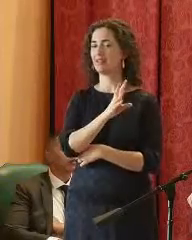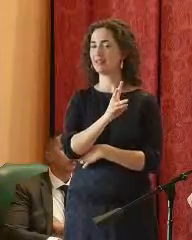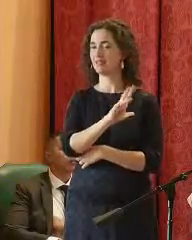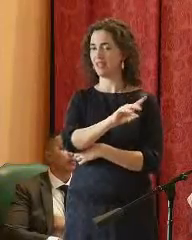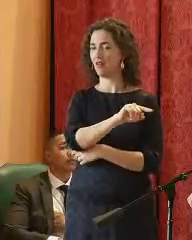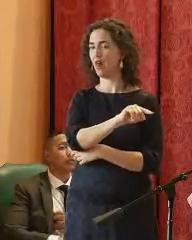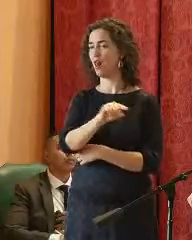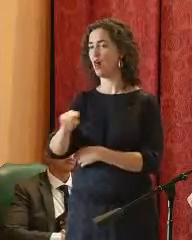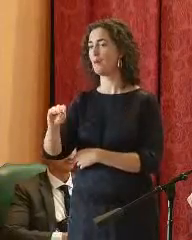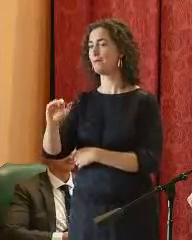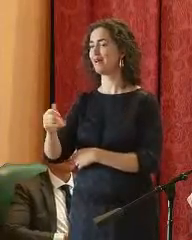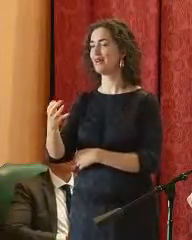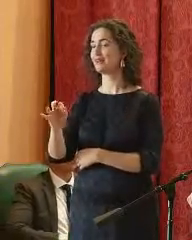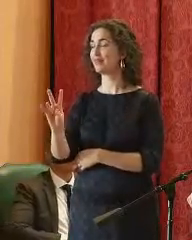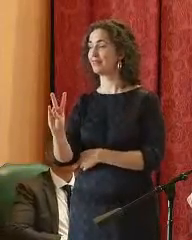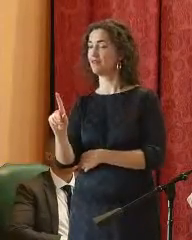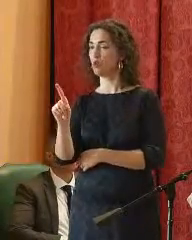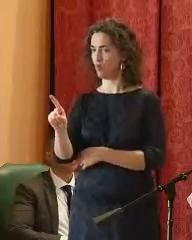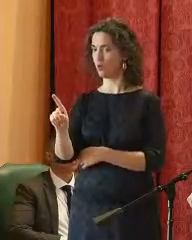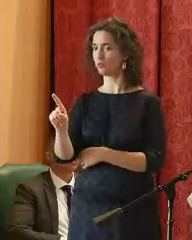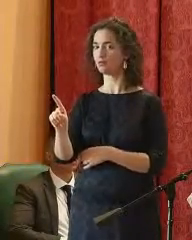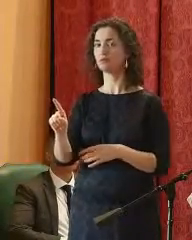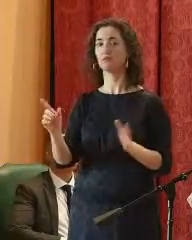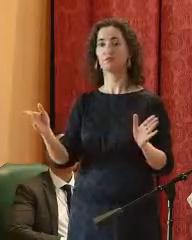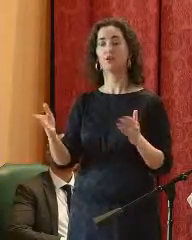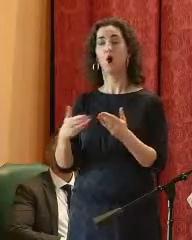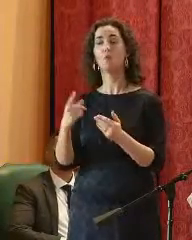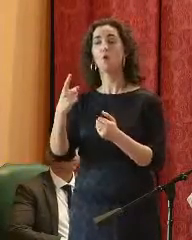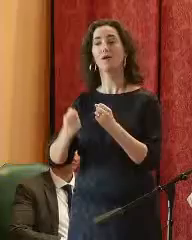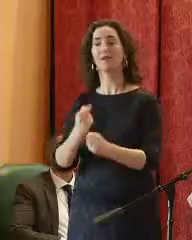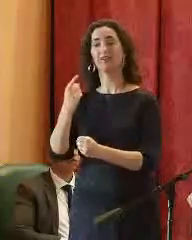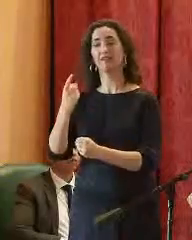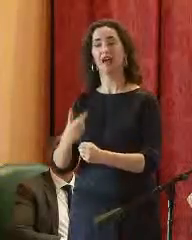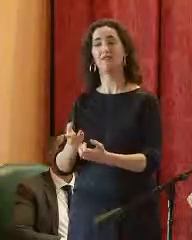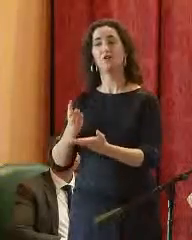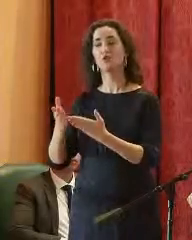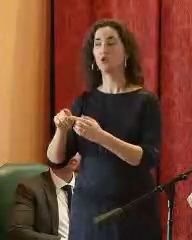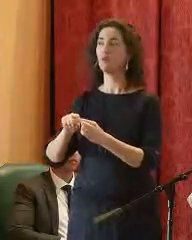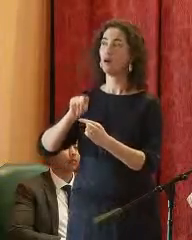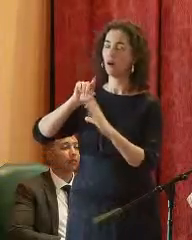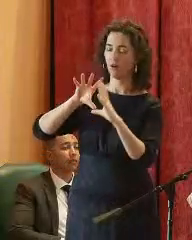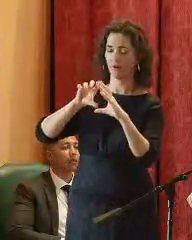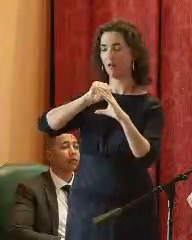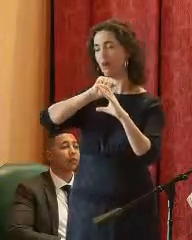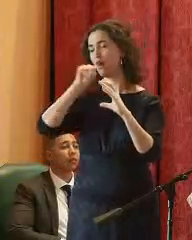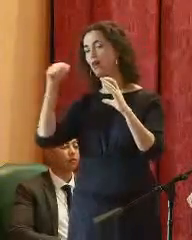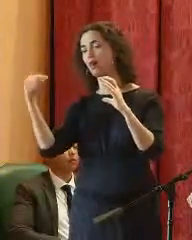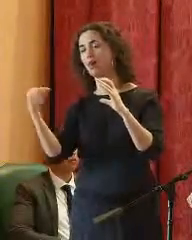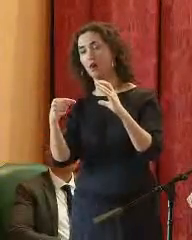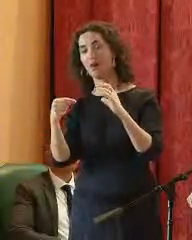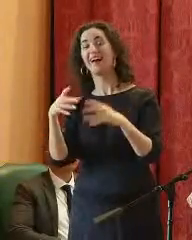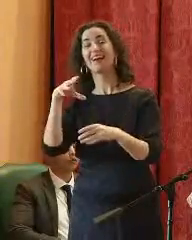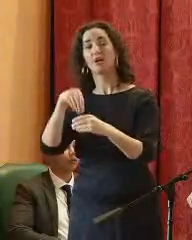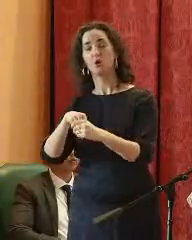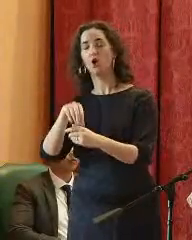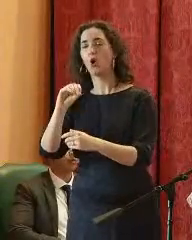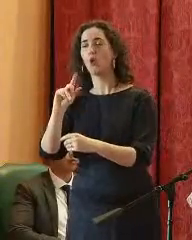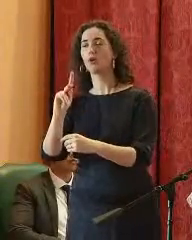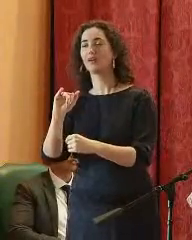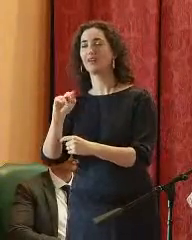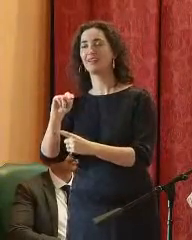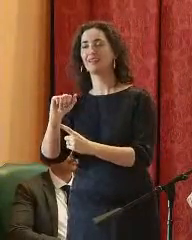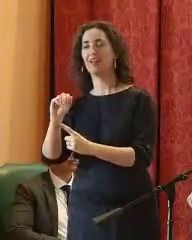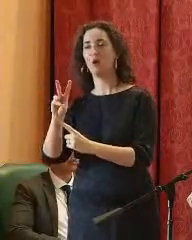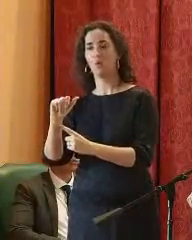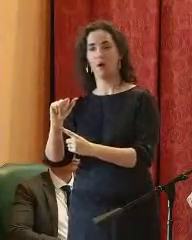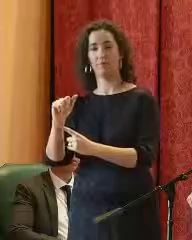to May 1971, including nearly a year and a half spent serving overseas, including in Okinawa. He was awarded